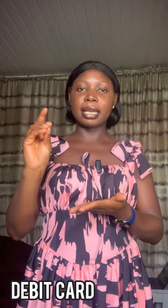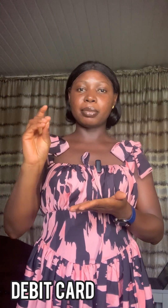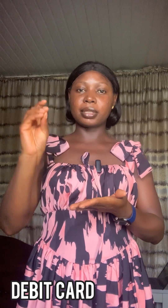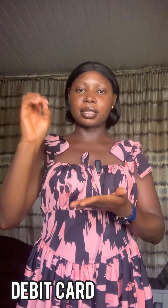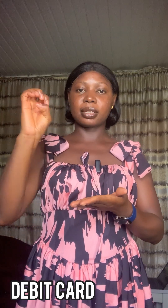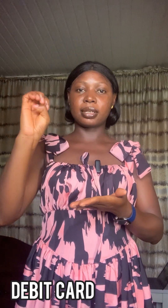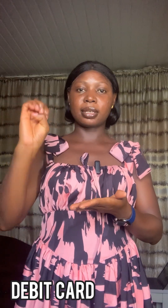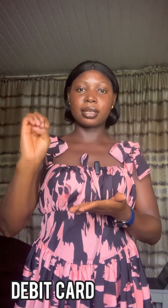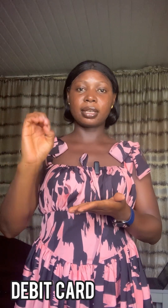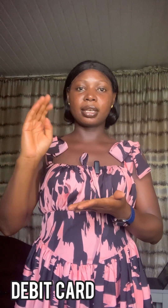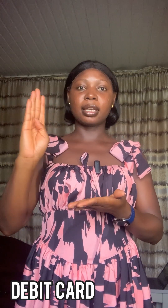debit